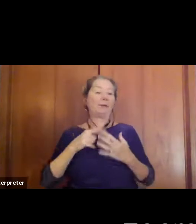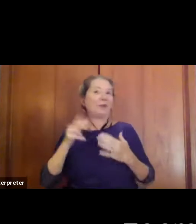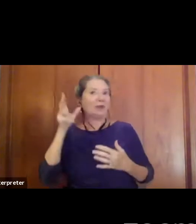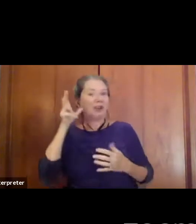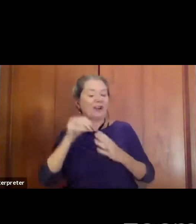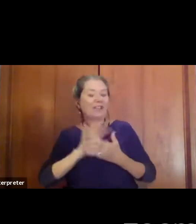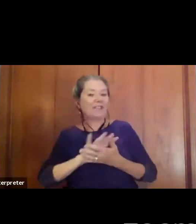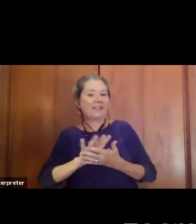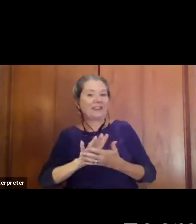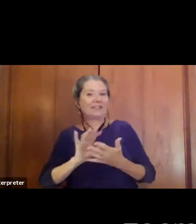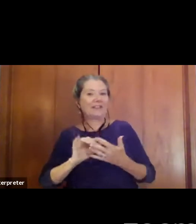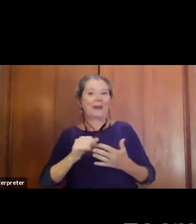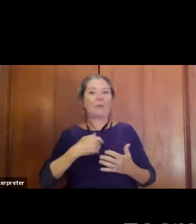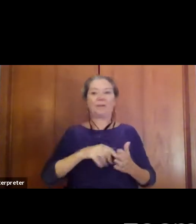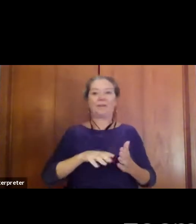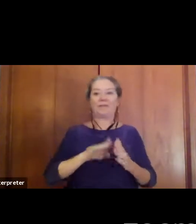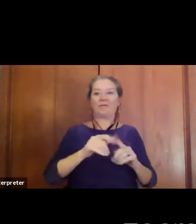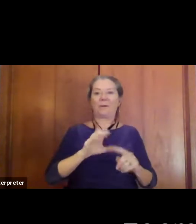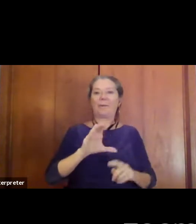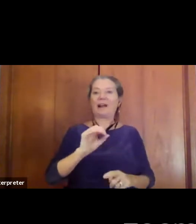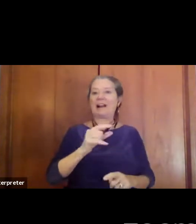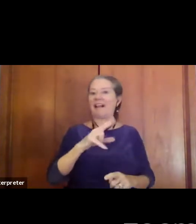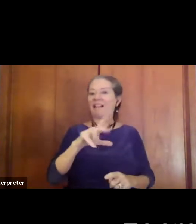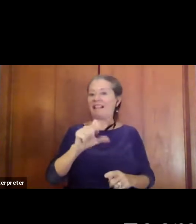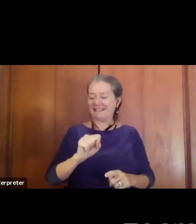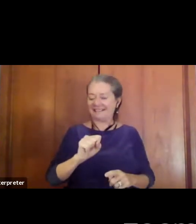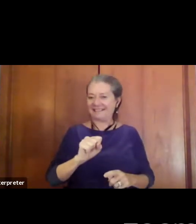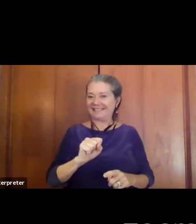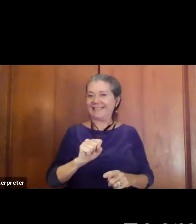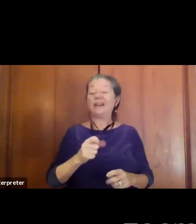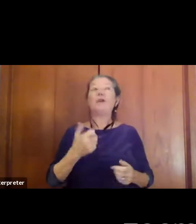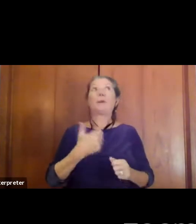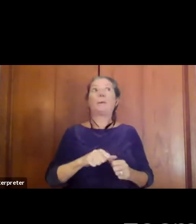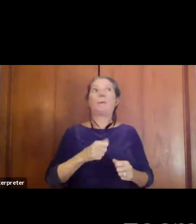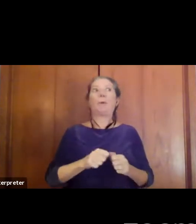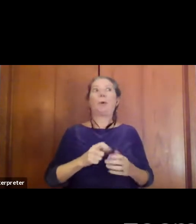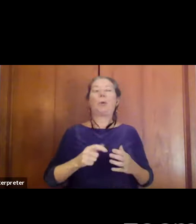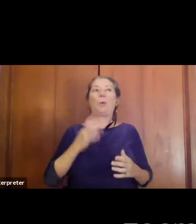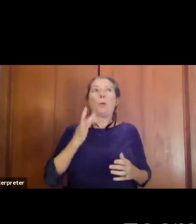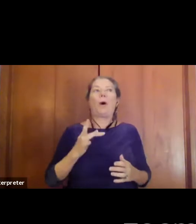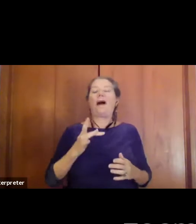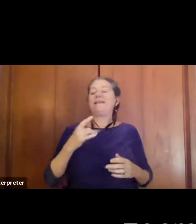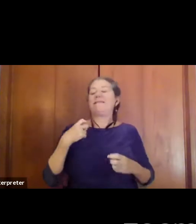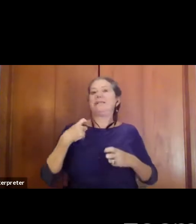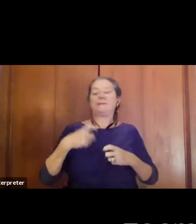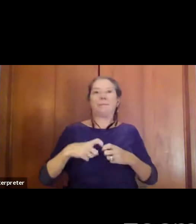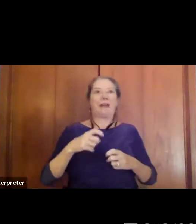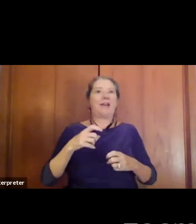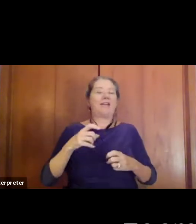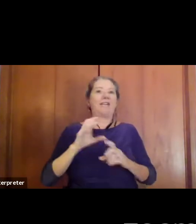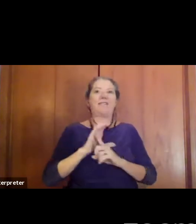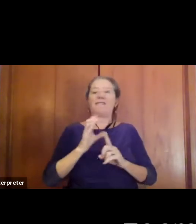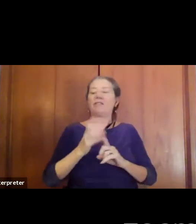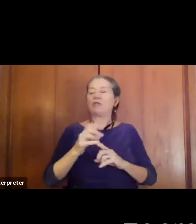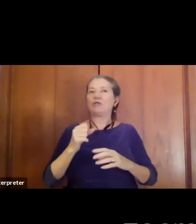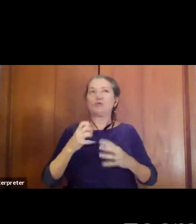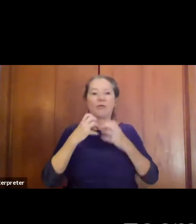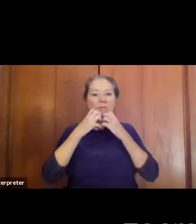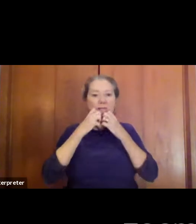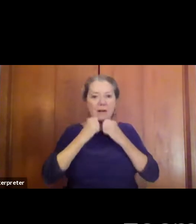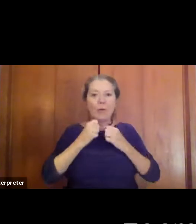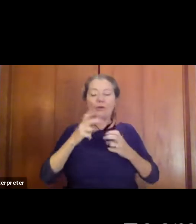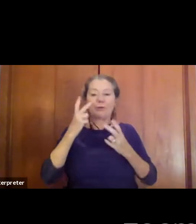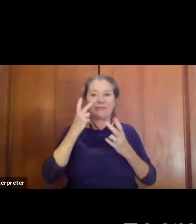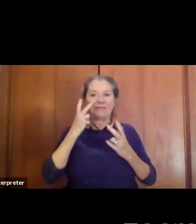put together by our colleagues, reminded of what makes Hispanic heritage so profound in what you see in the Loteria cards, and you'll